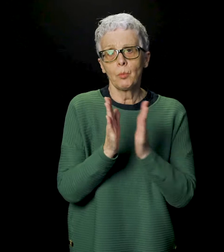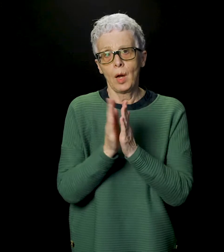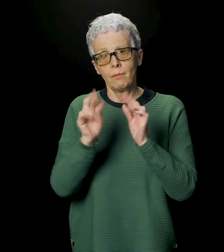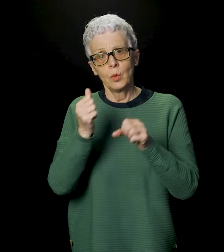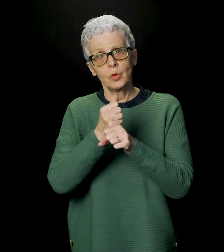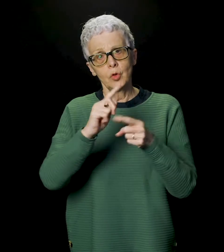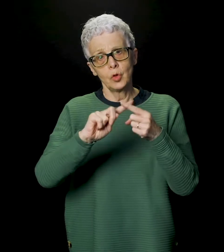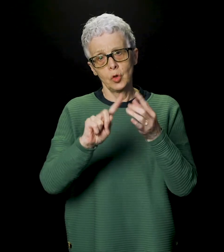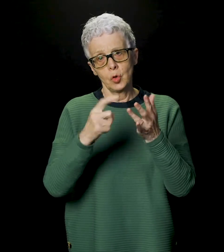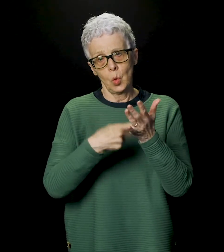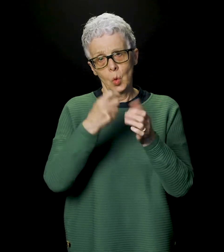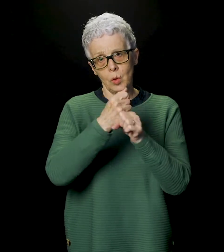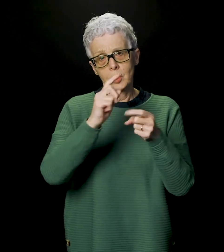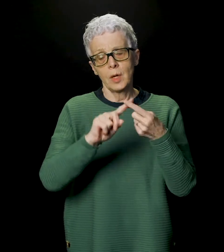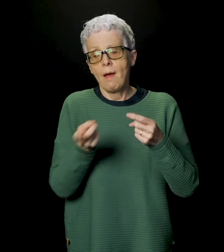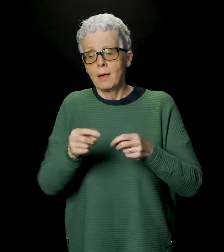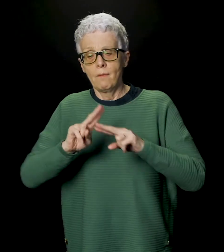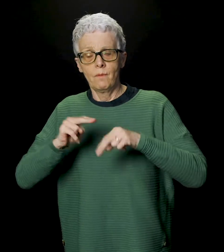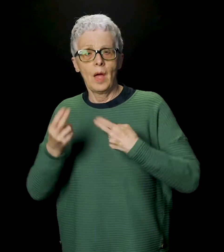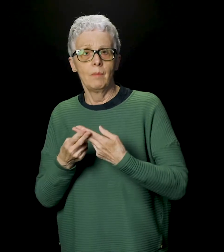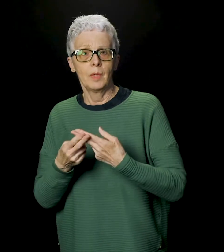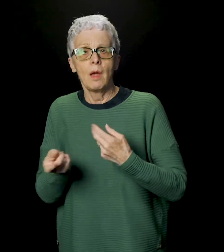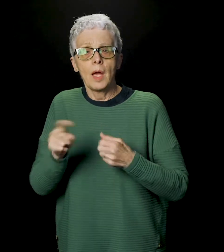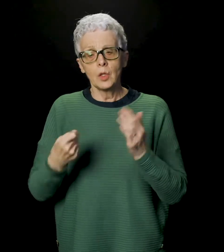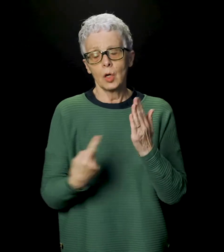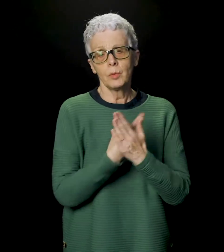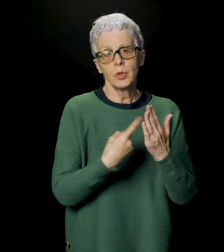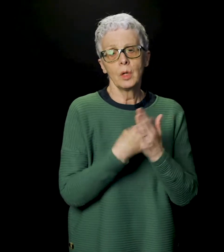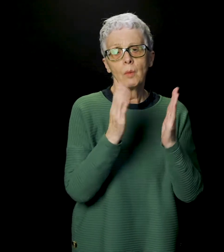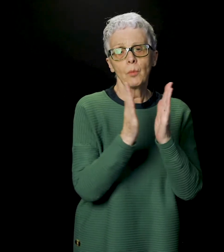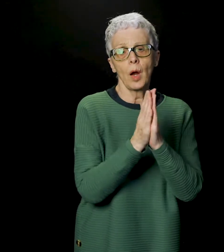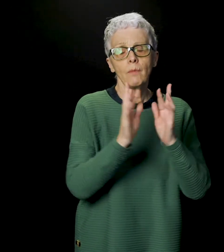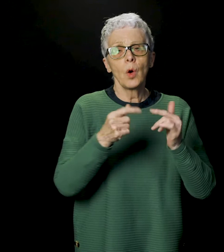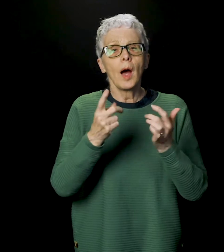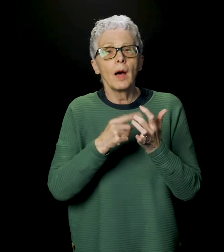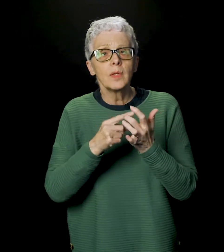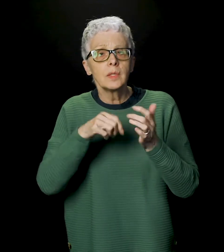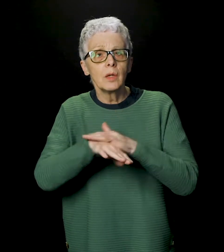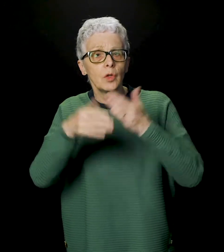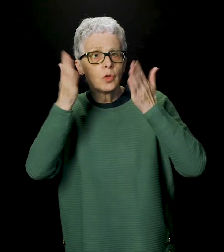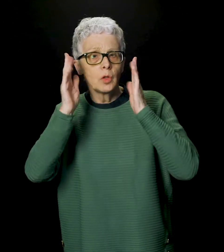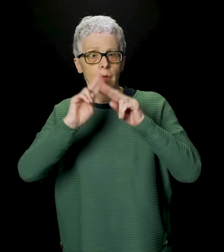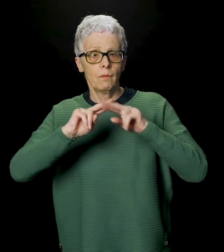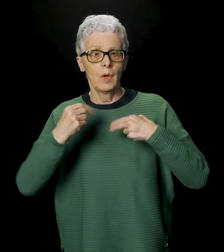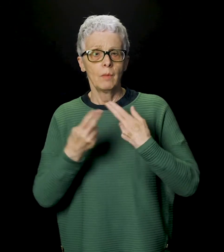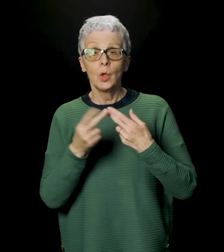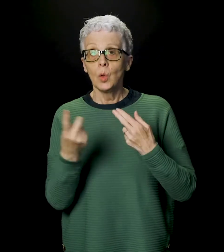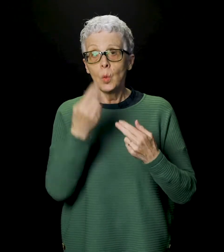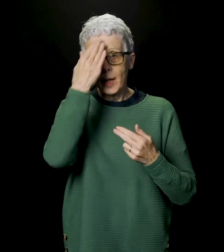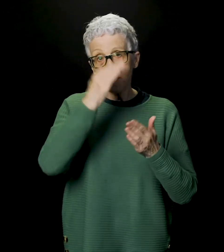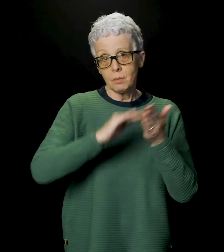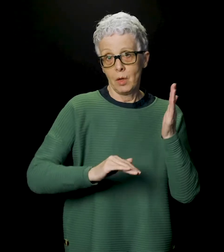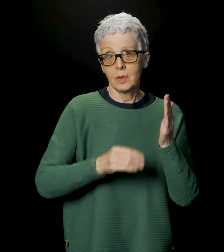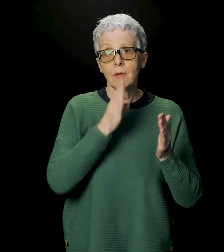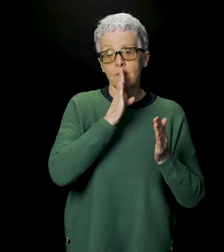George and the family. We're also going to use this as an opportunity to pray for others in our church family who are experiencing